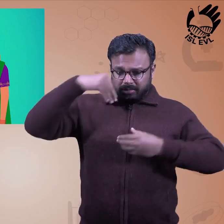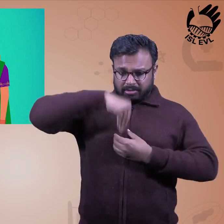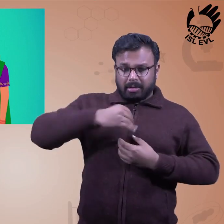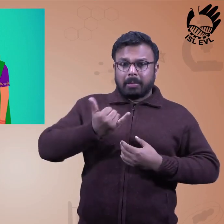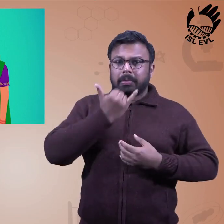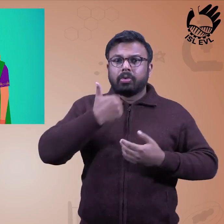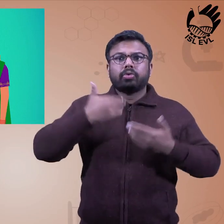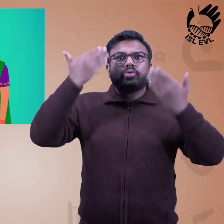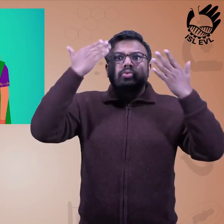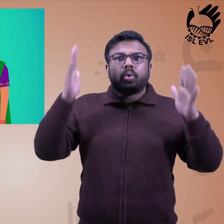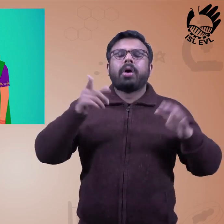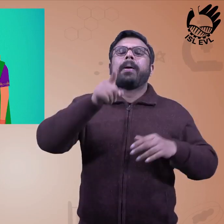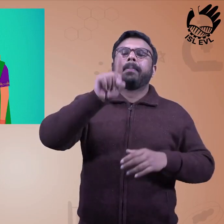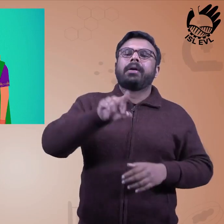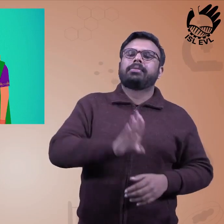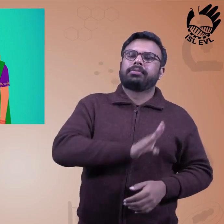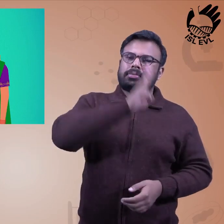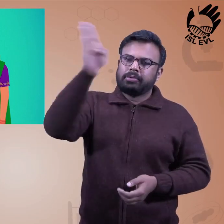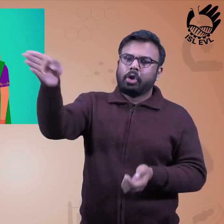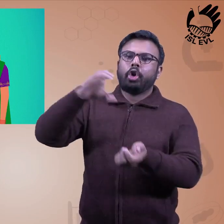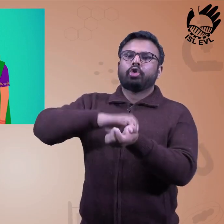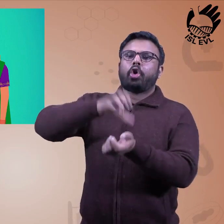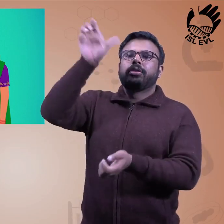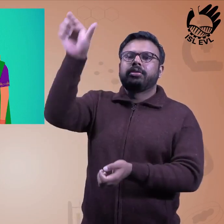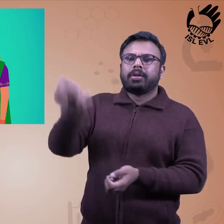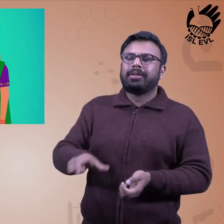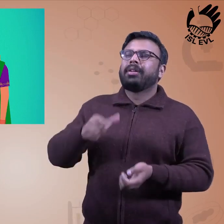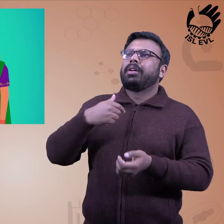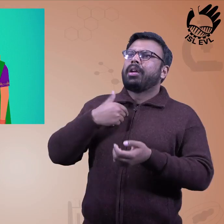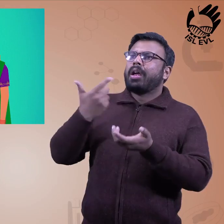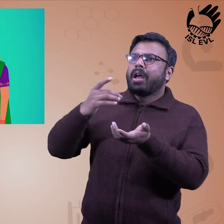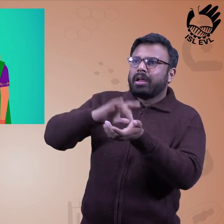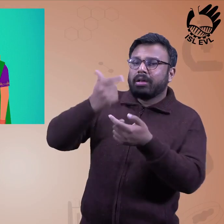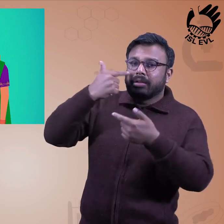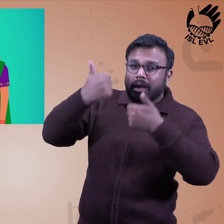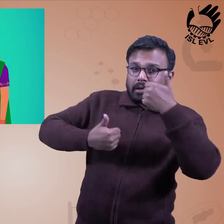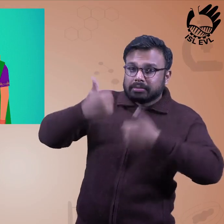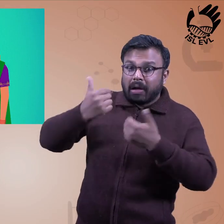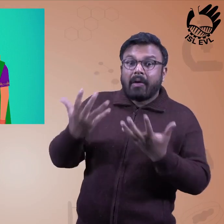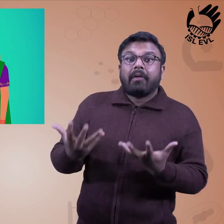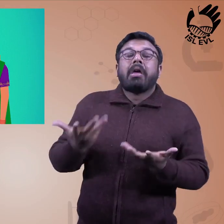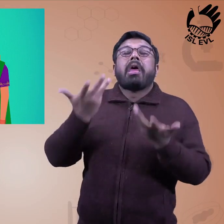You can go to a doctor to get tested for some of the common faulty genes.